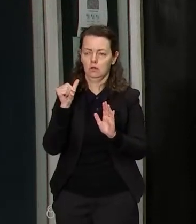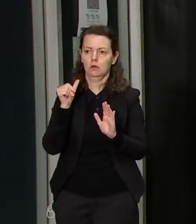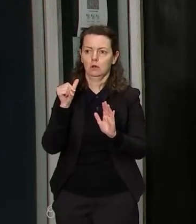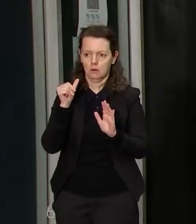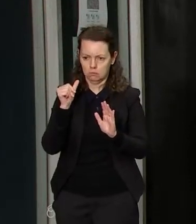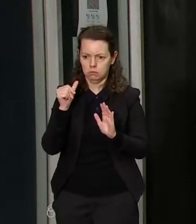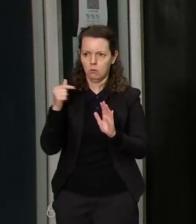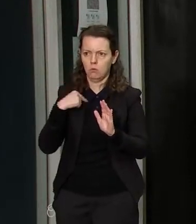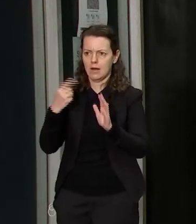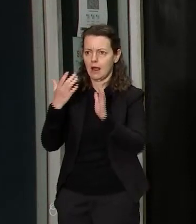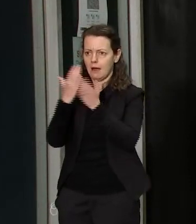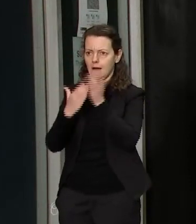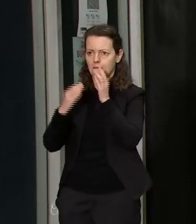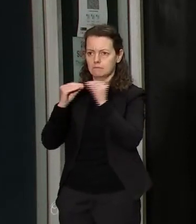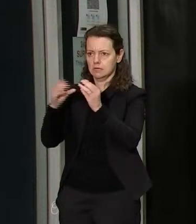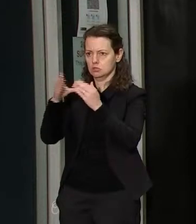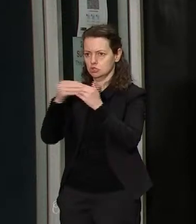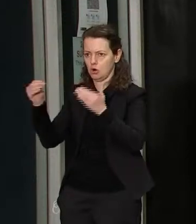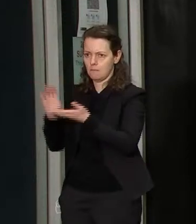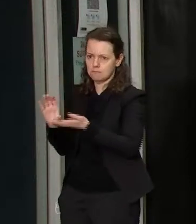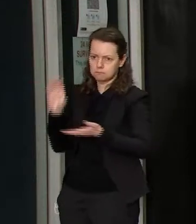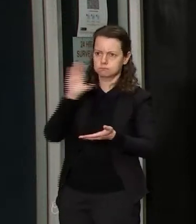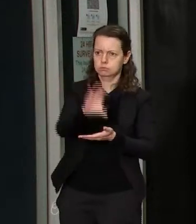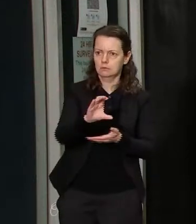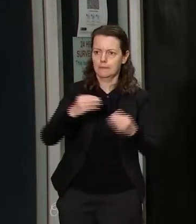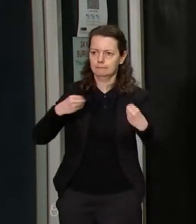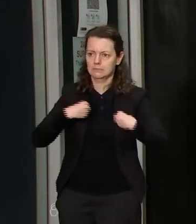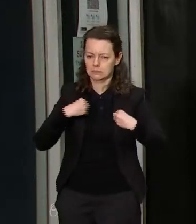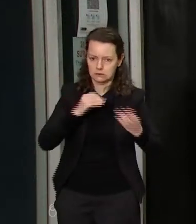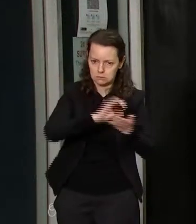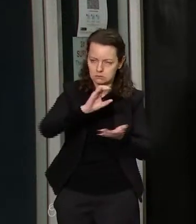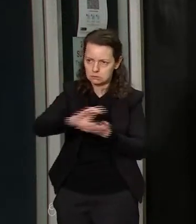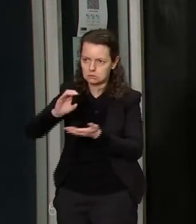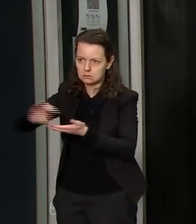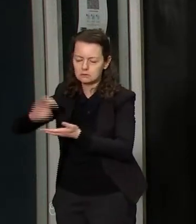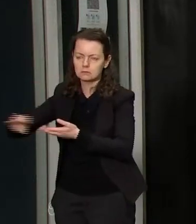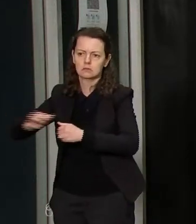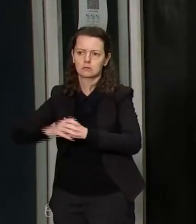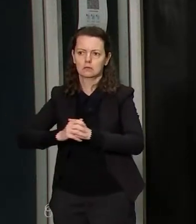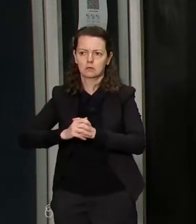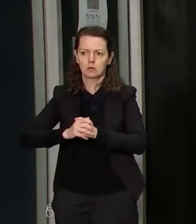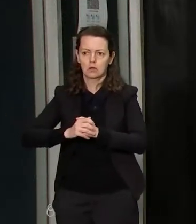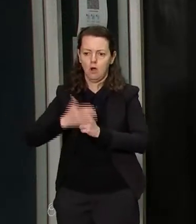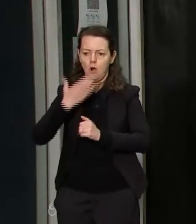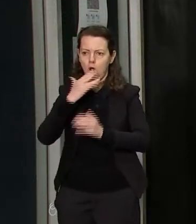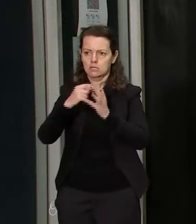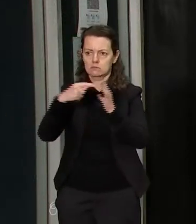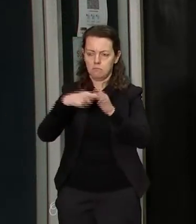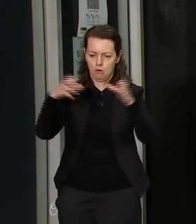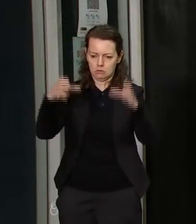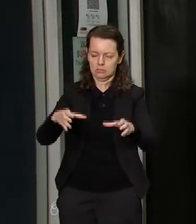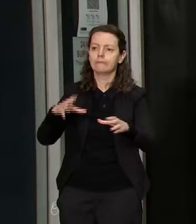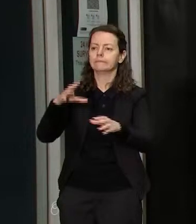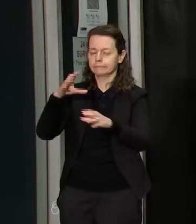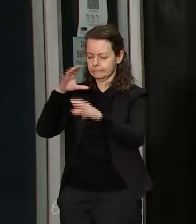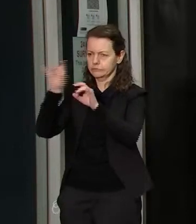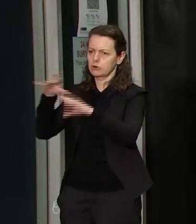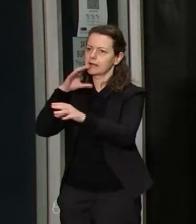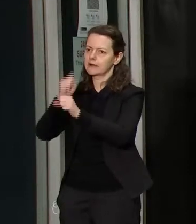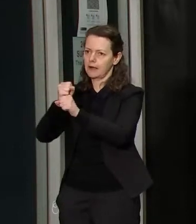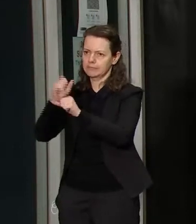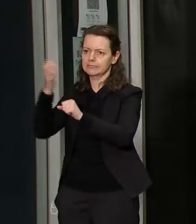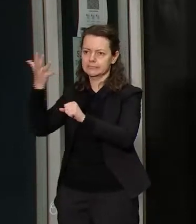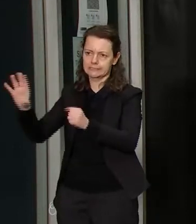support program. It's whilst during the time that it was identified as a hotspot, the Commonwealth provided assistance